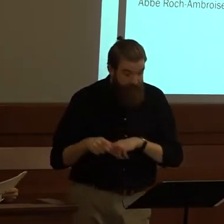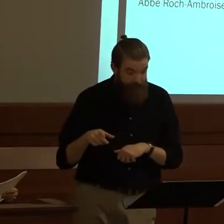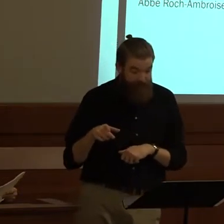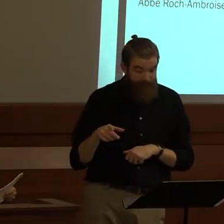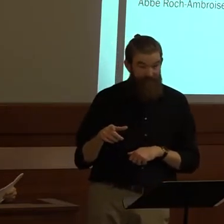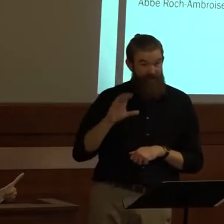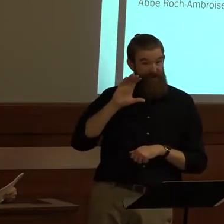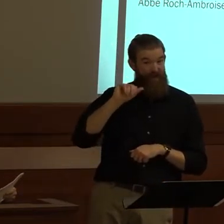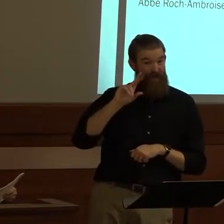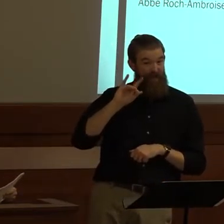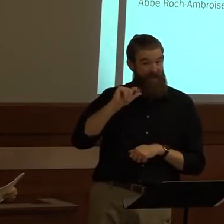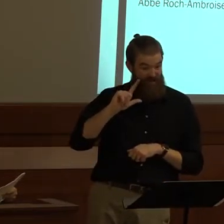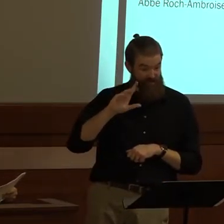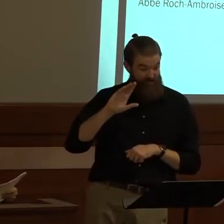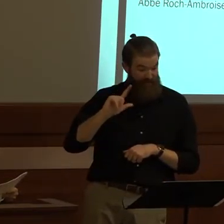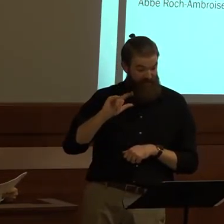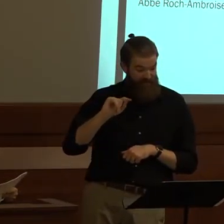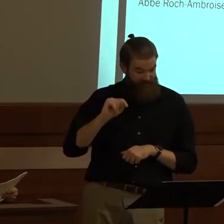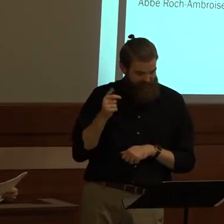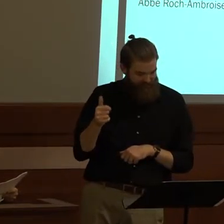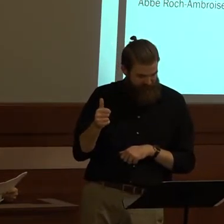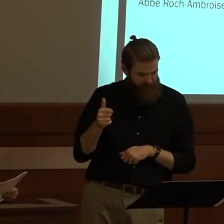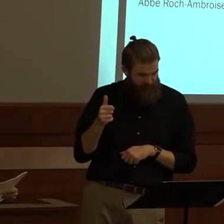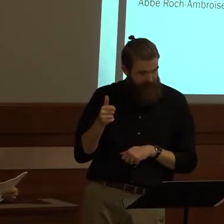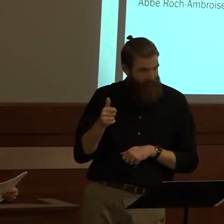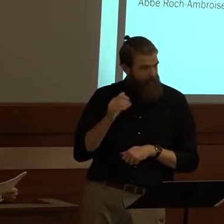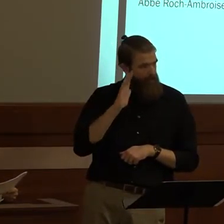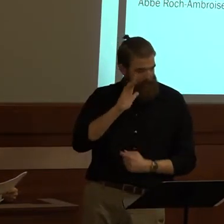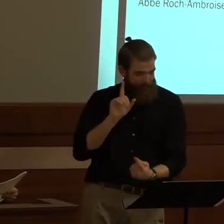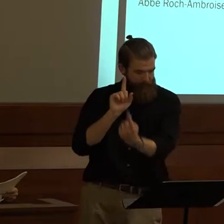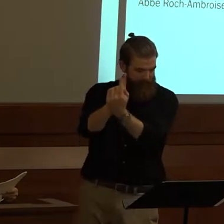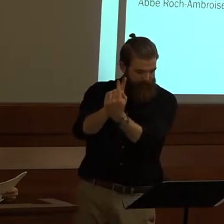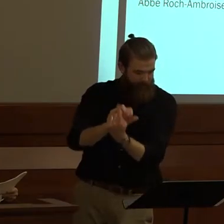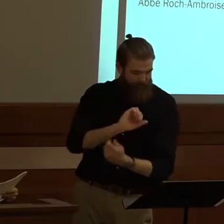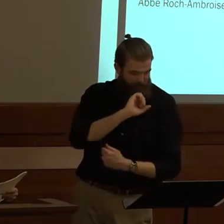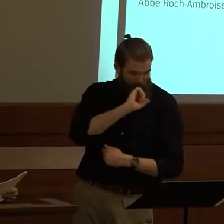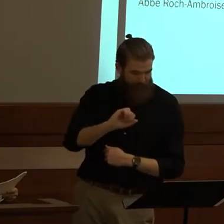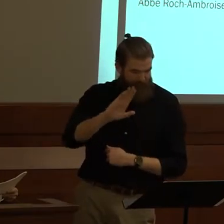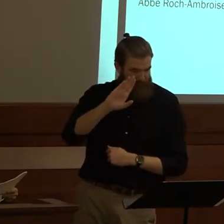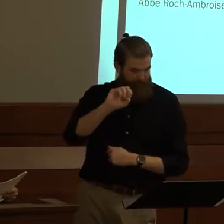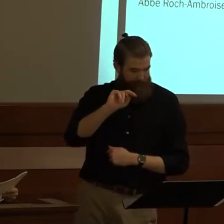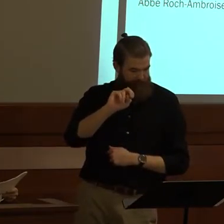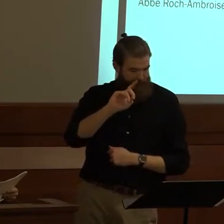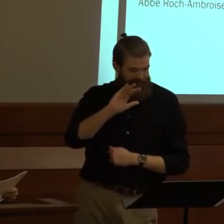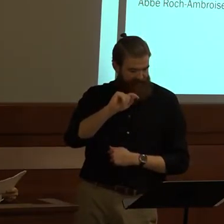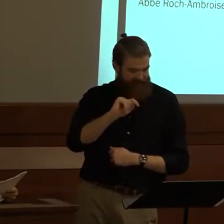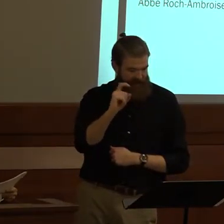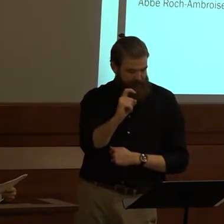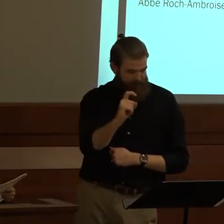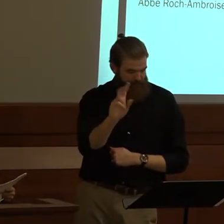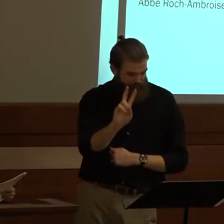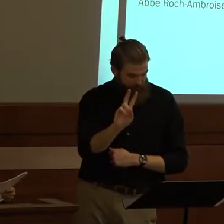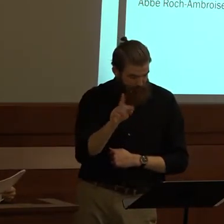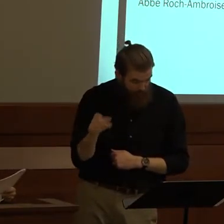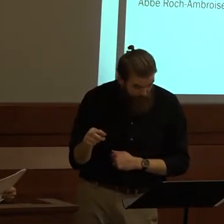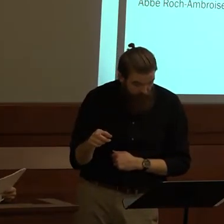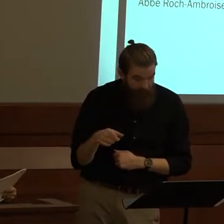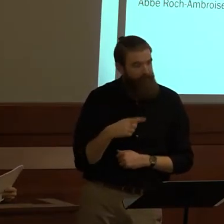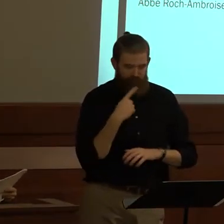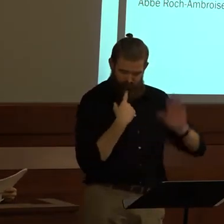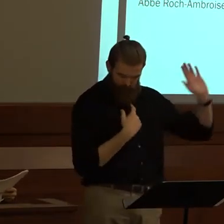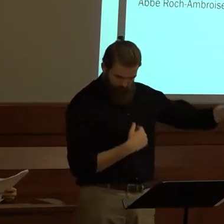of the sacraments. Everyone involved in the case assumed that the congregation would be an easier and quicker